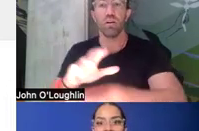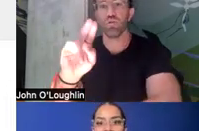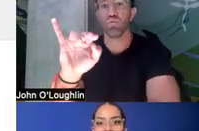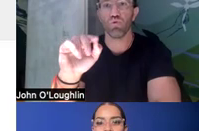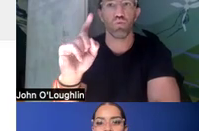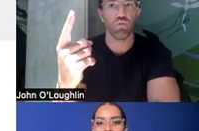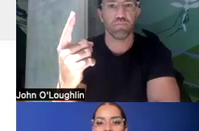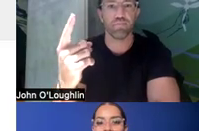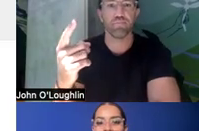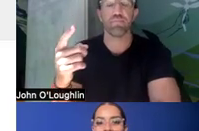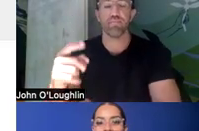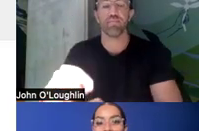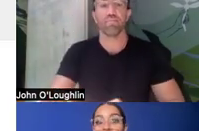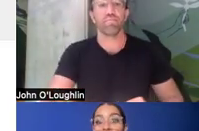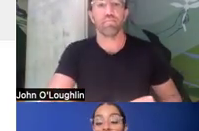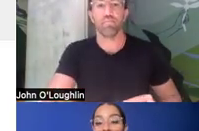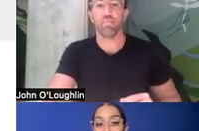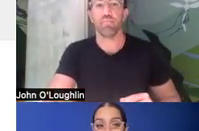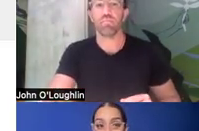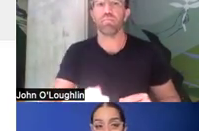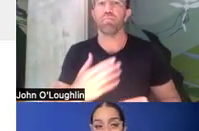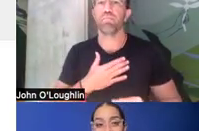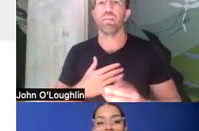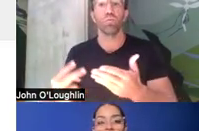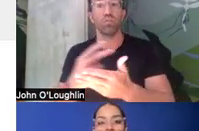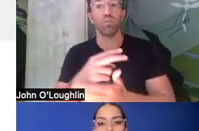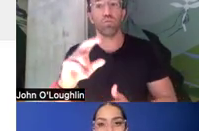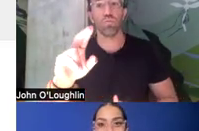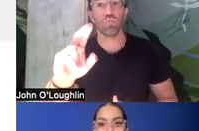All right, so now we will focus on Unit 1.